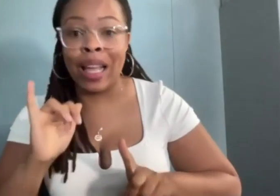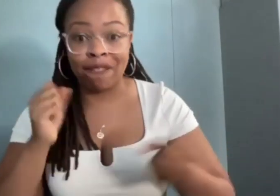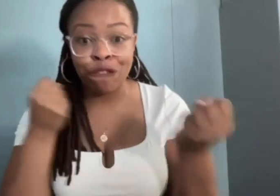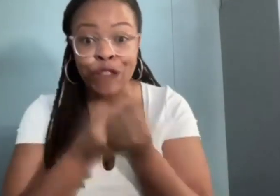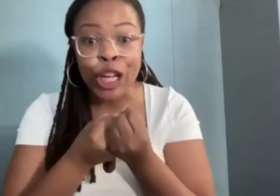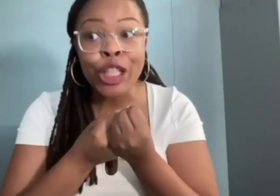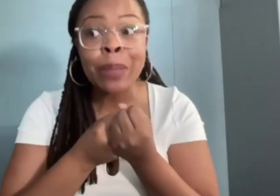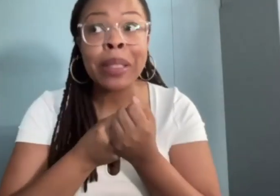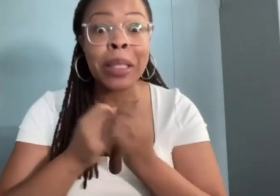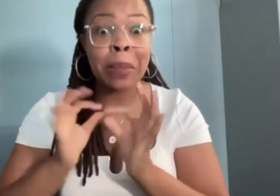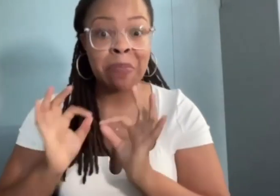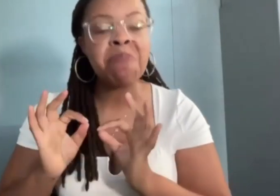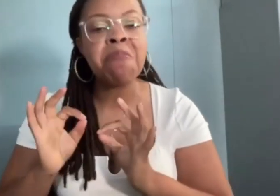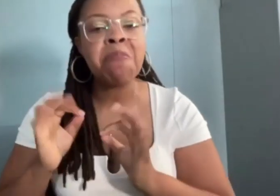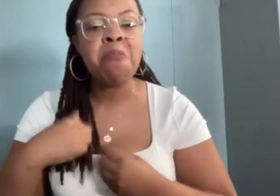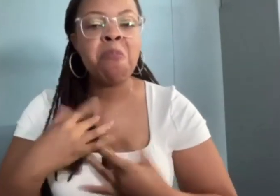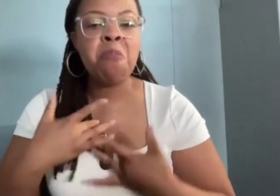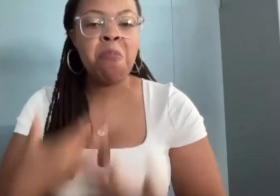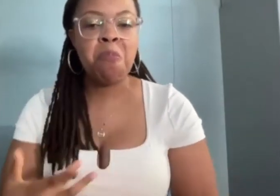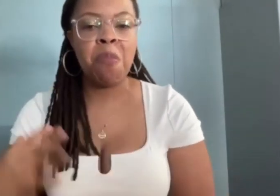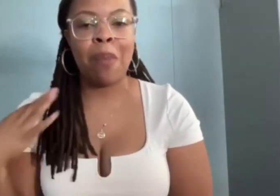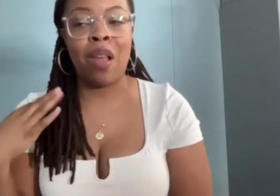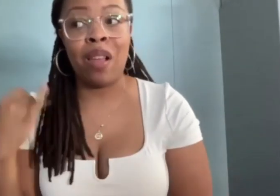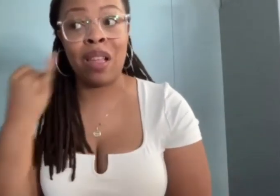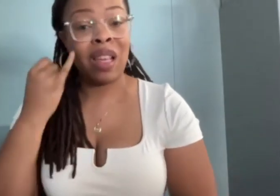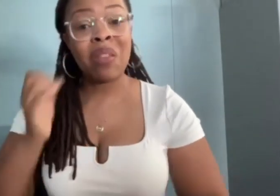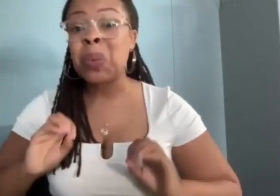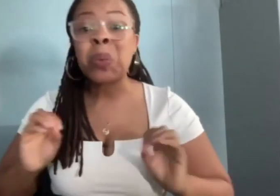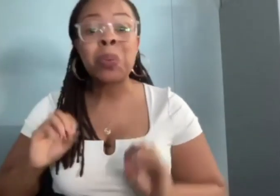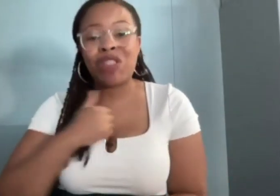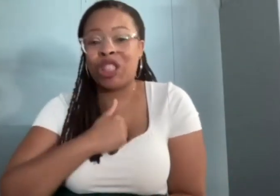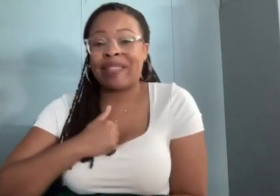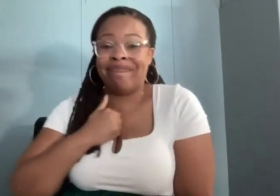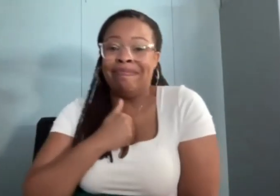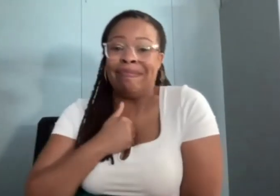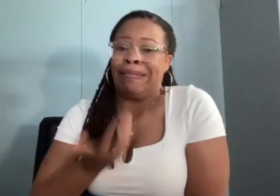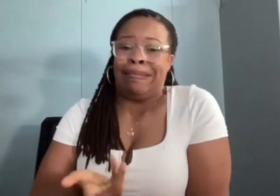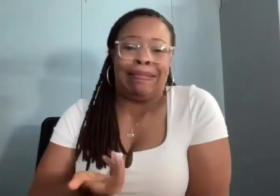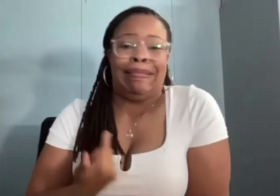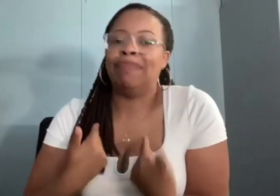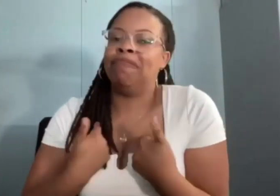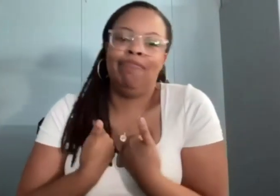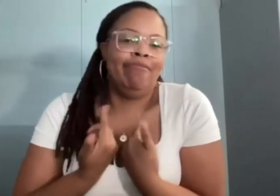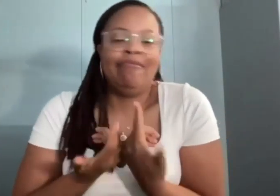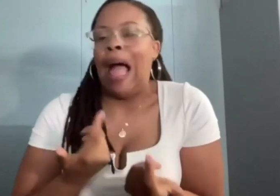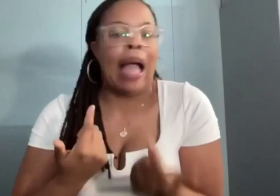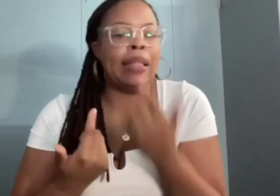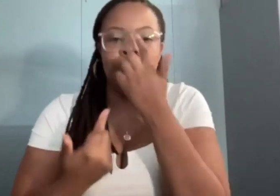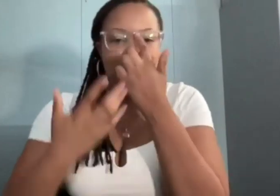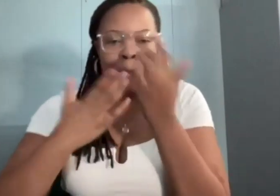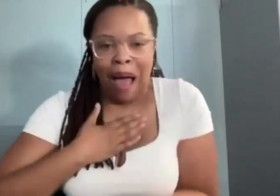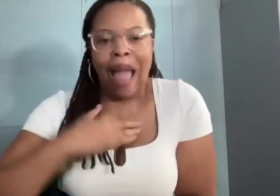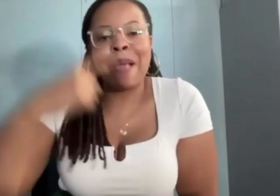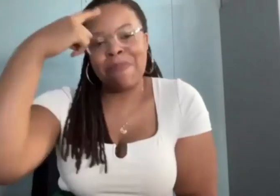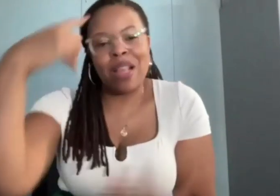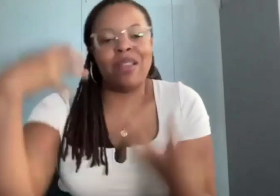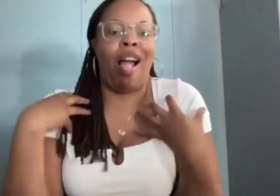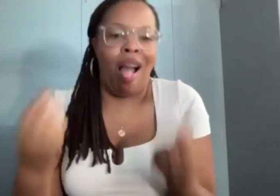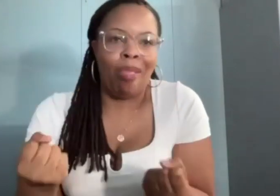I have to consider the community around me. Will the community foster my development? And I'm thinking for me, that